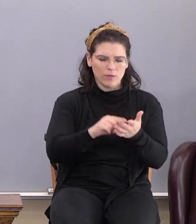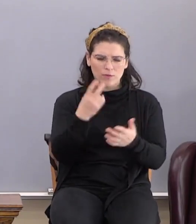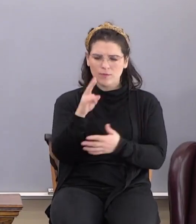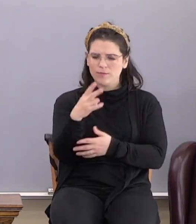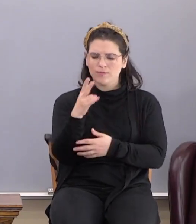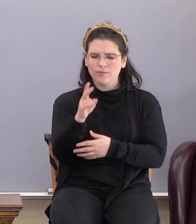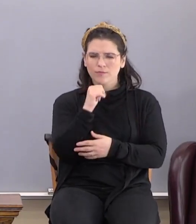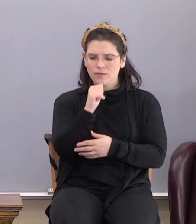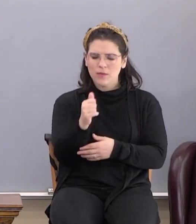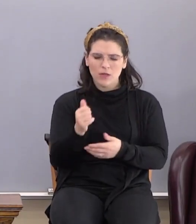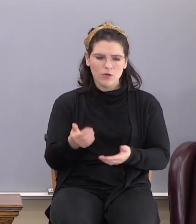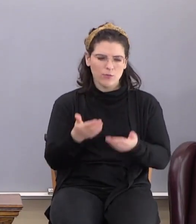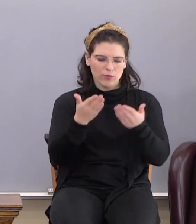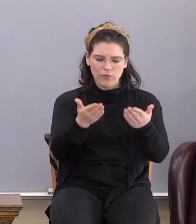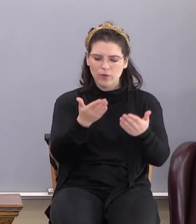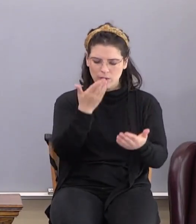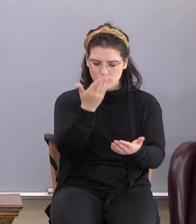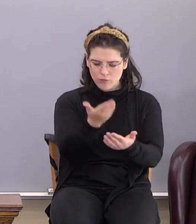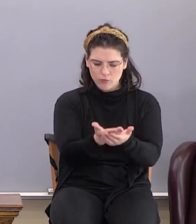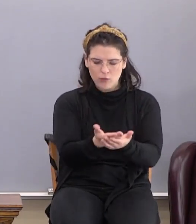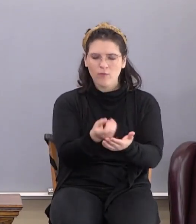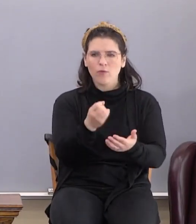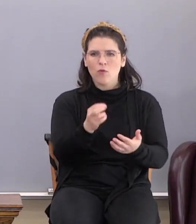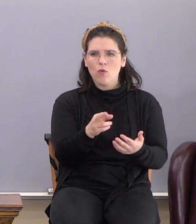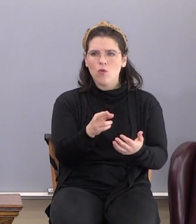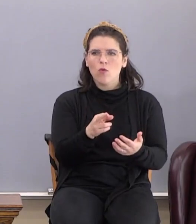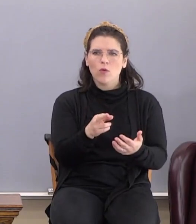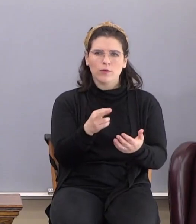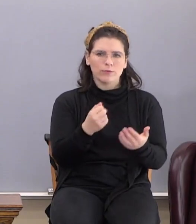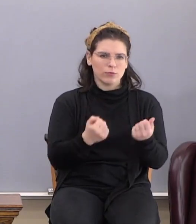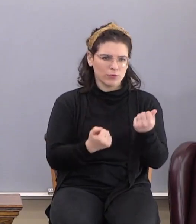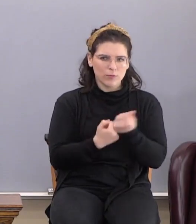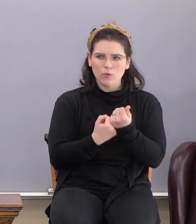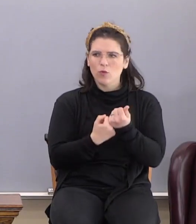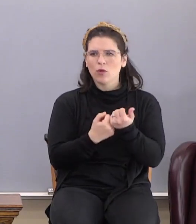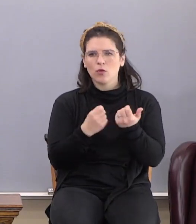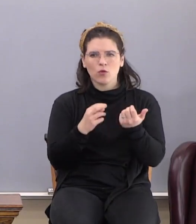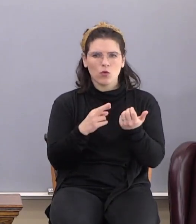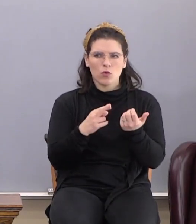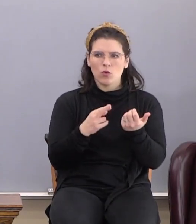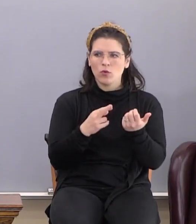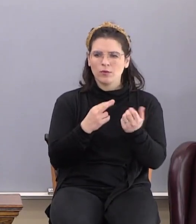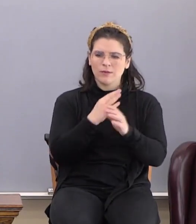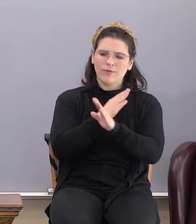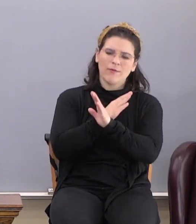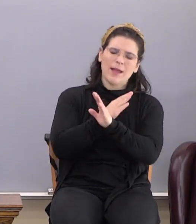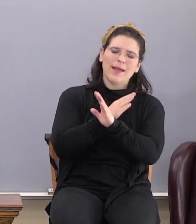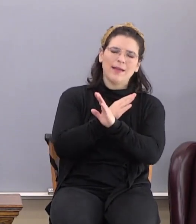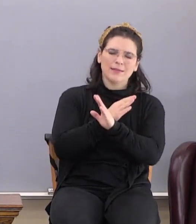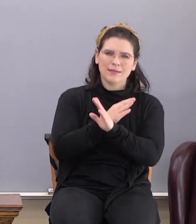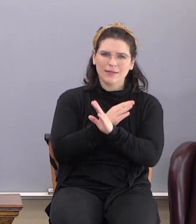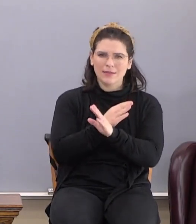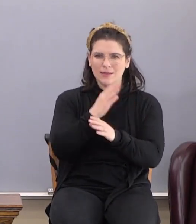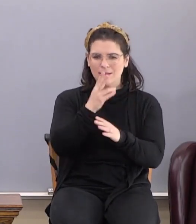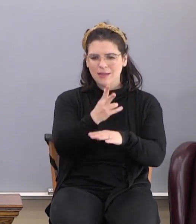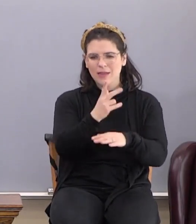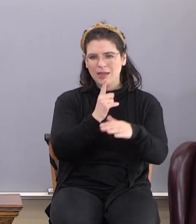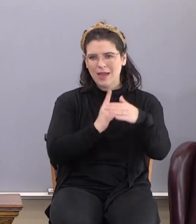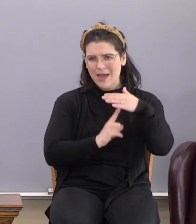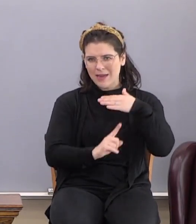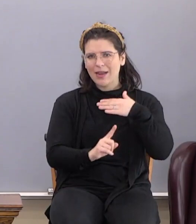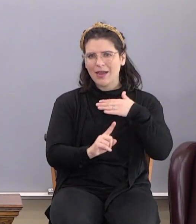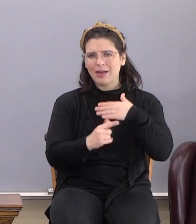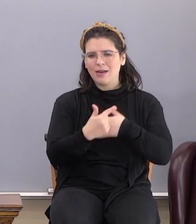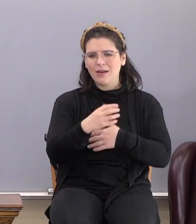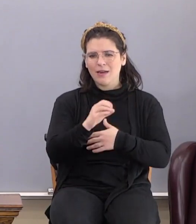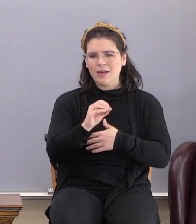to prove or to affirm or to defend the Godhead, okay?